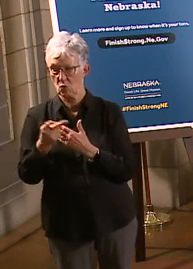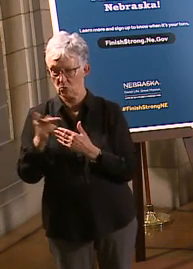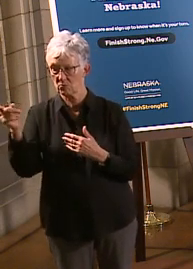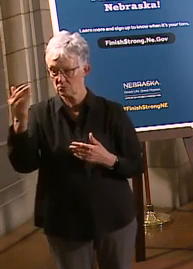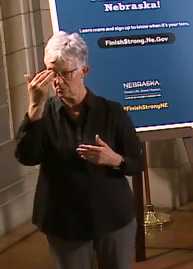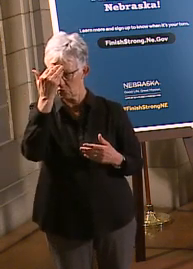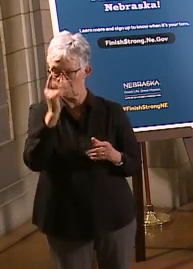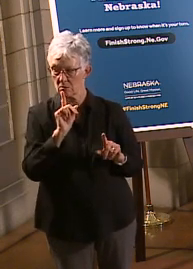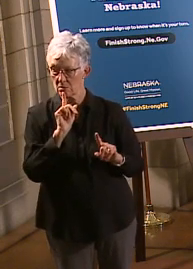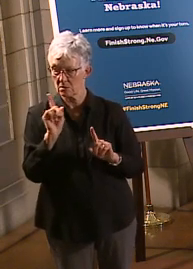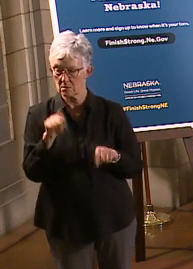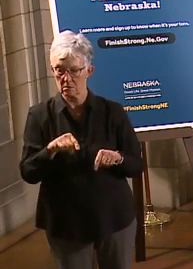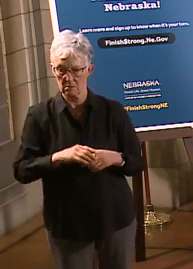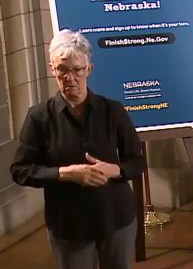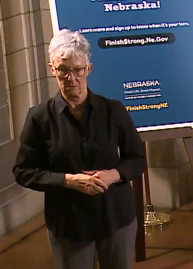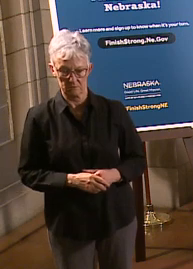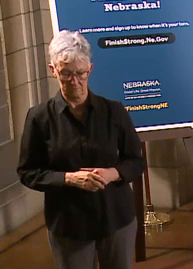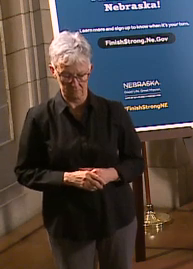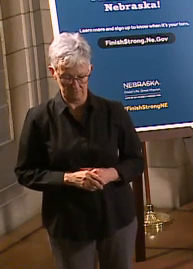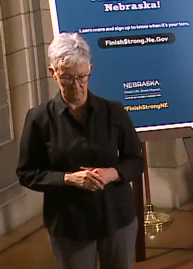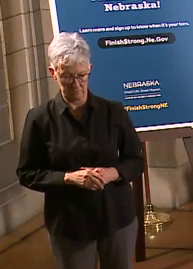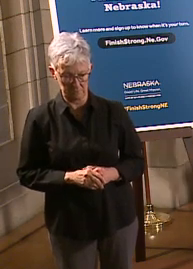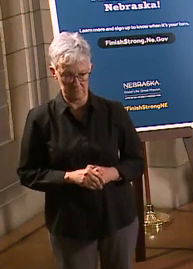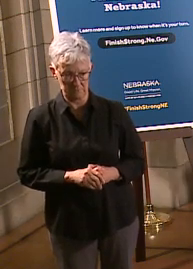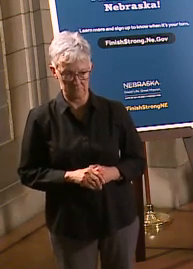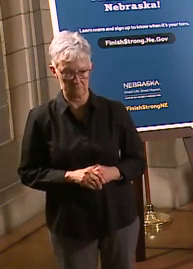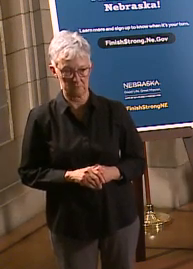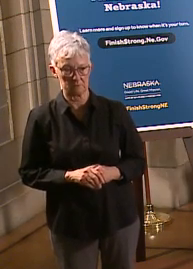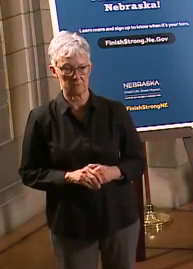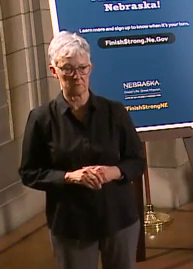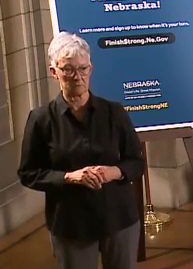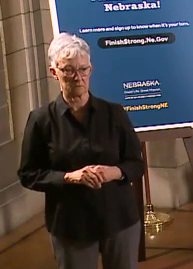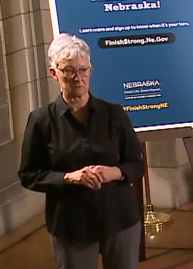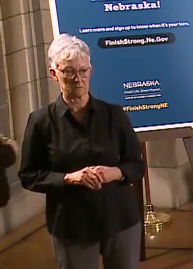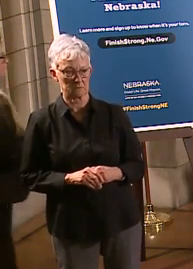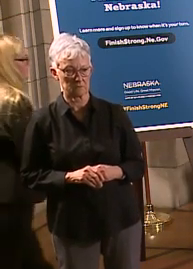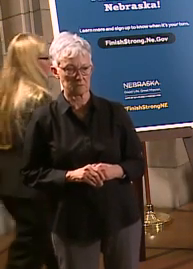on just a moment. We're going to have Lori Snyder come back up, our CIO.